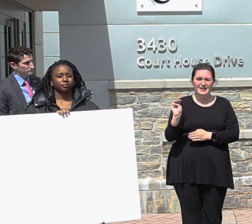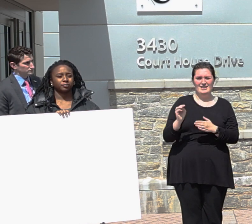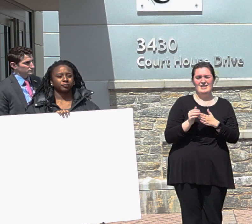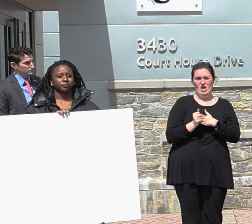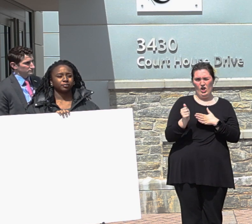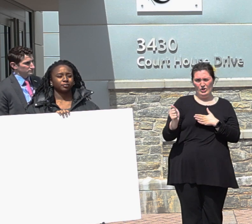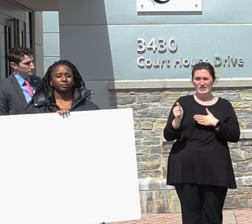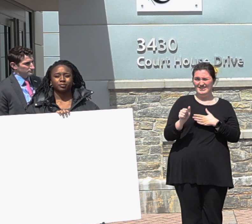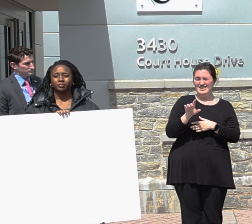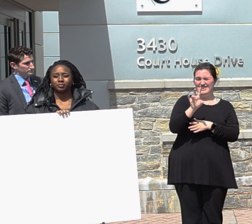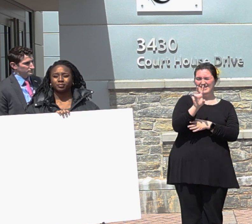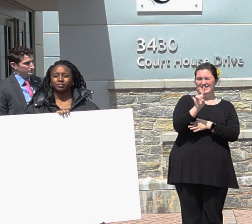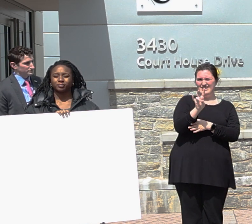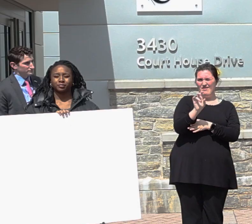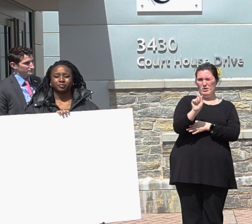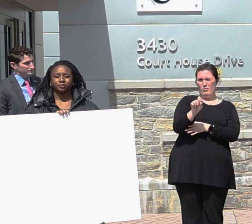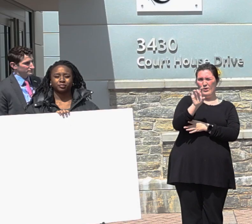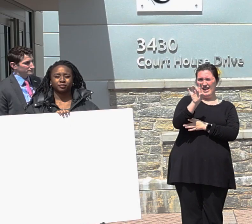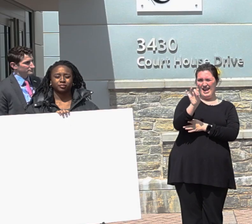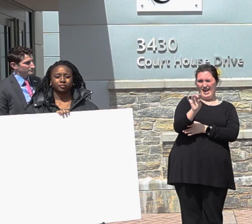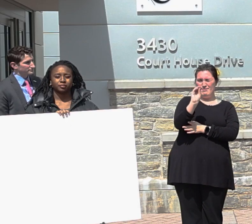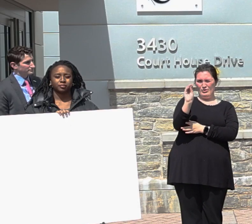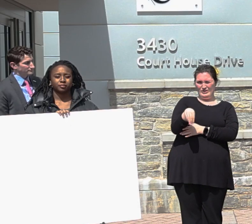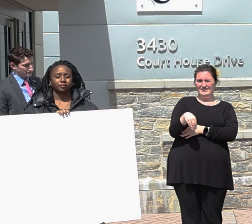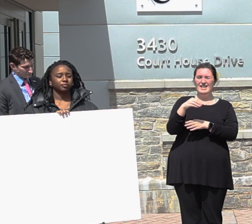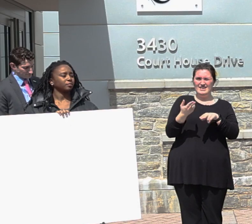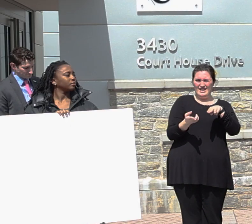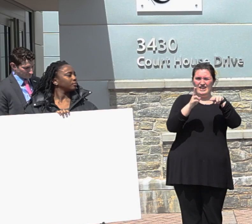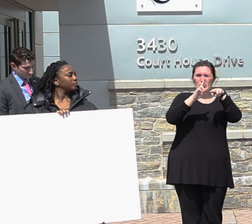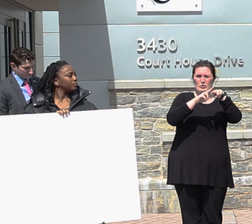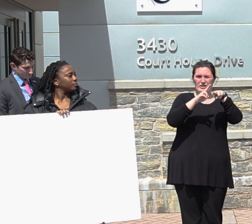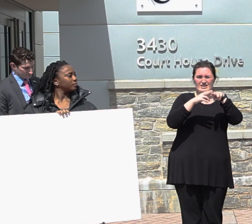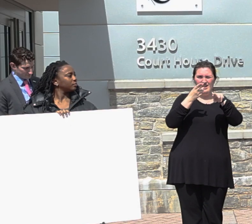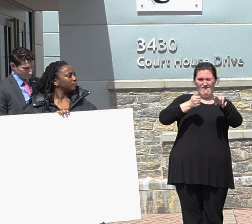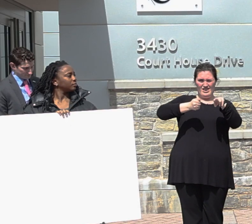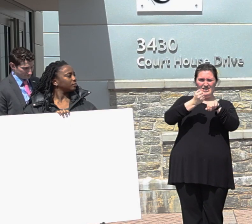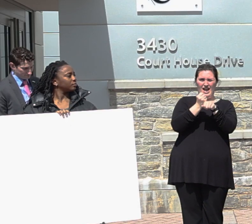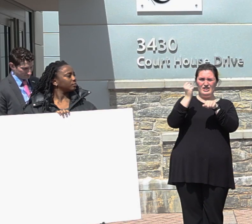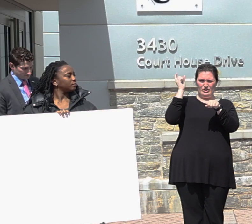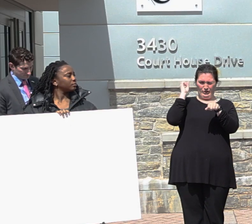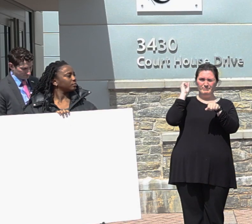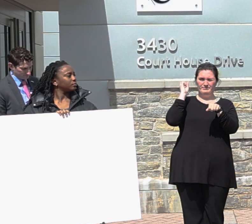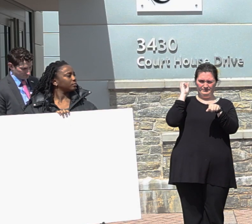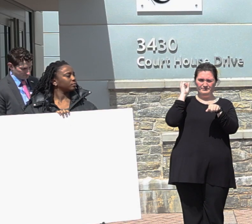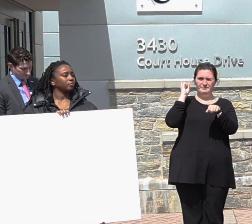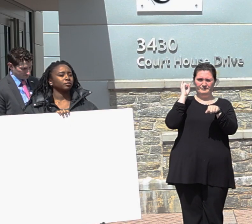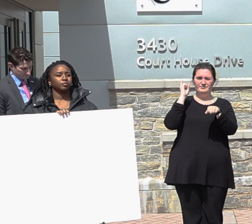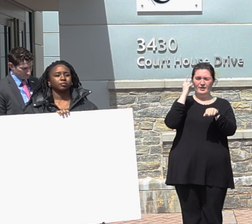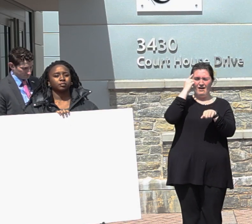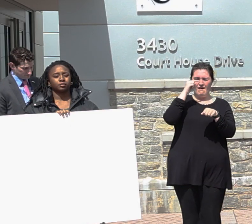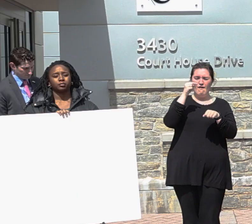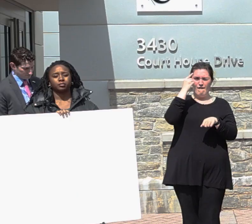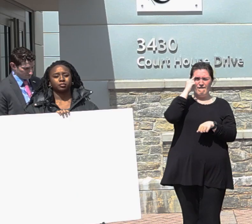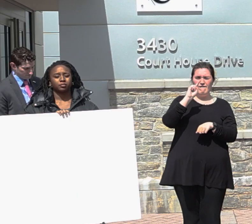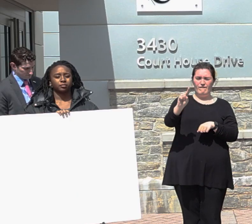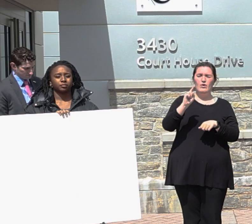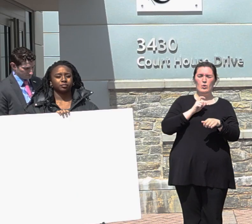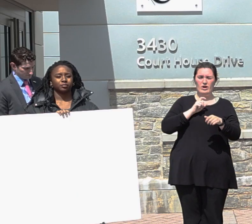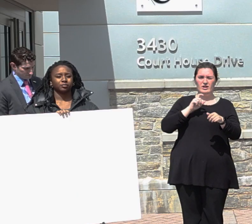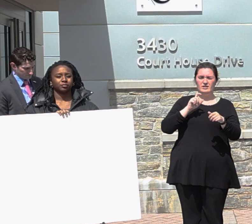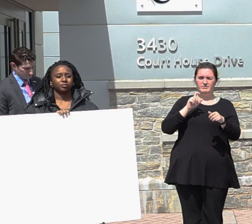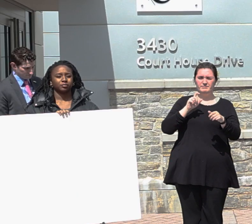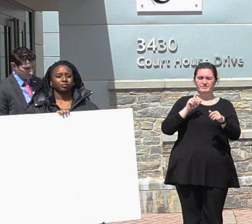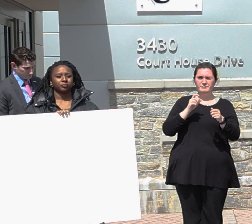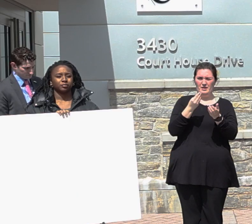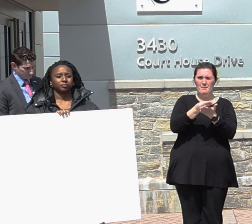7.8% increase of approximately $63.2 million in recurring revenue for the county. In a